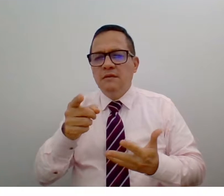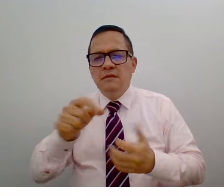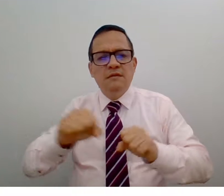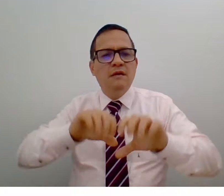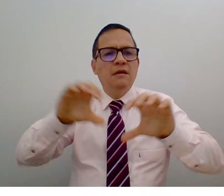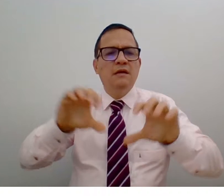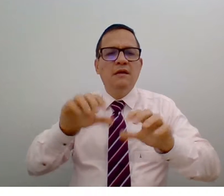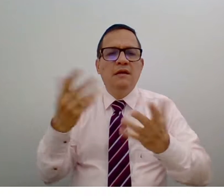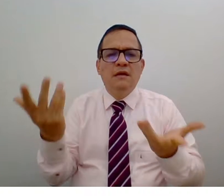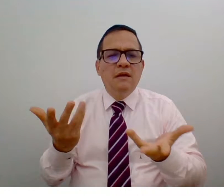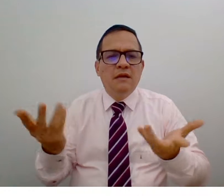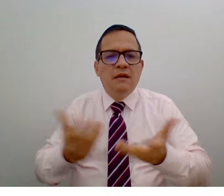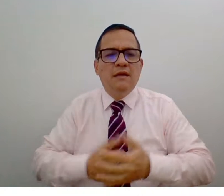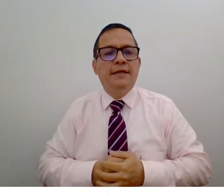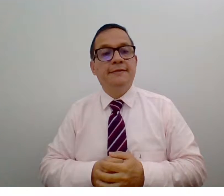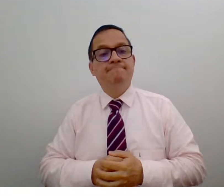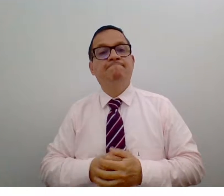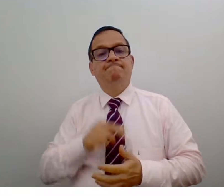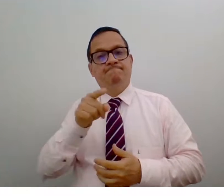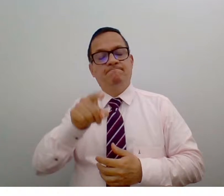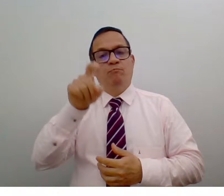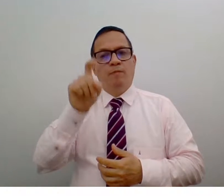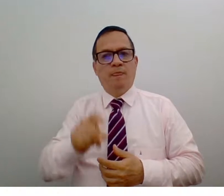The activity consists of: